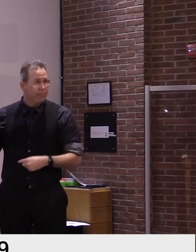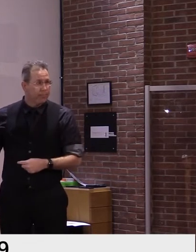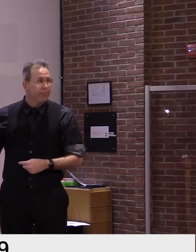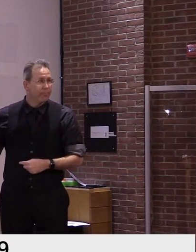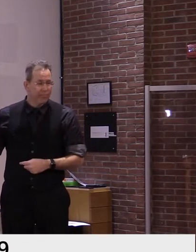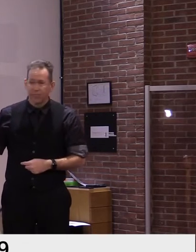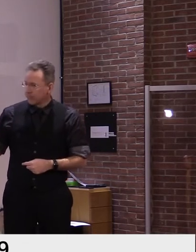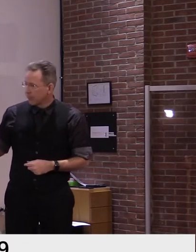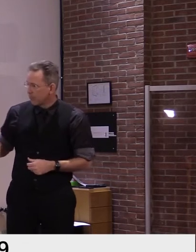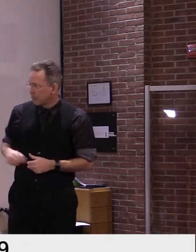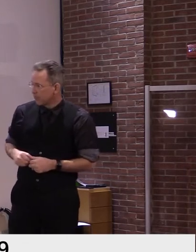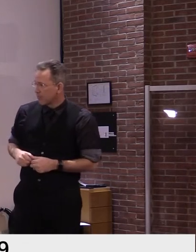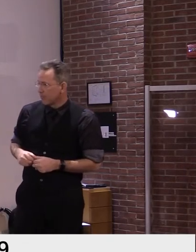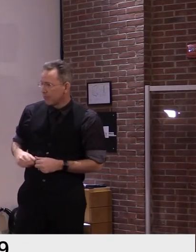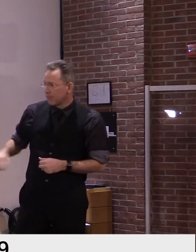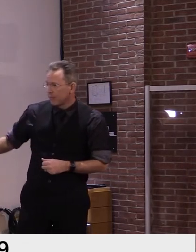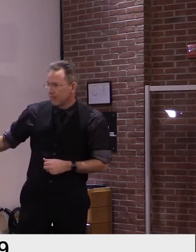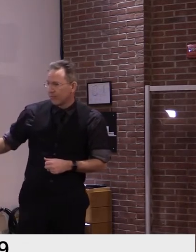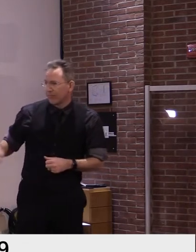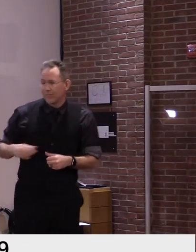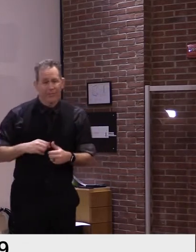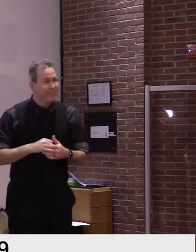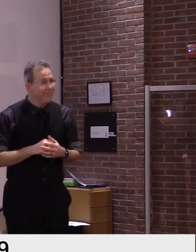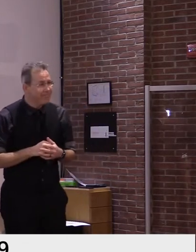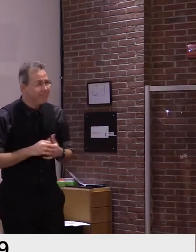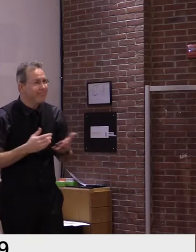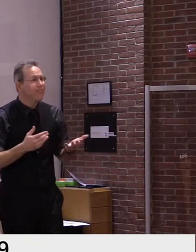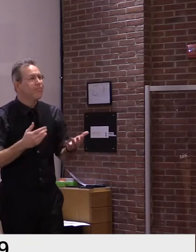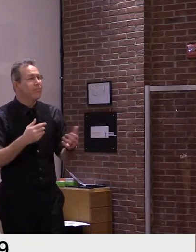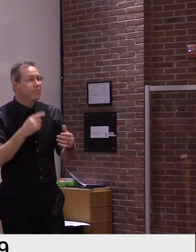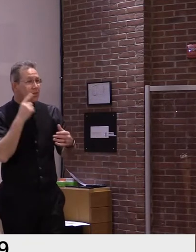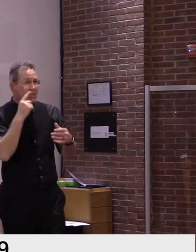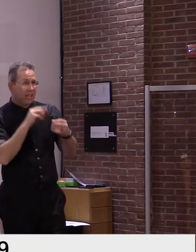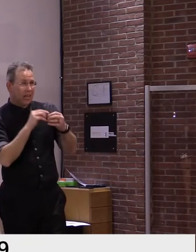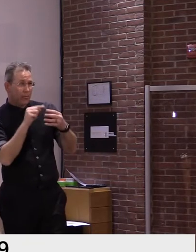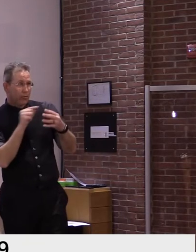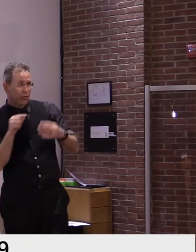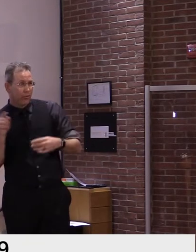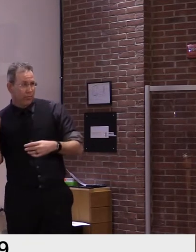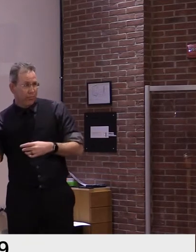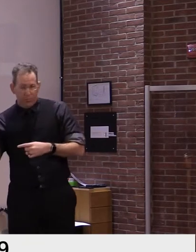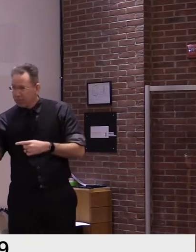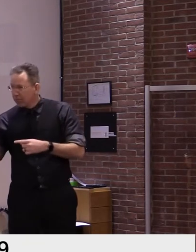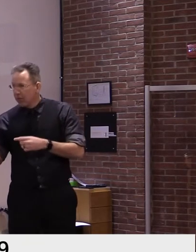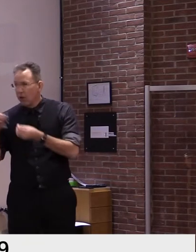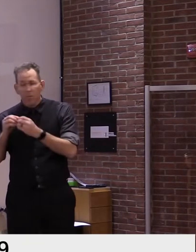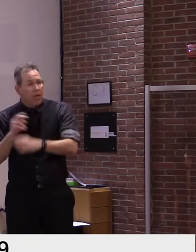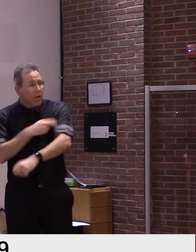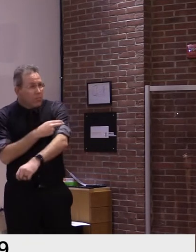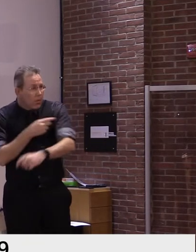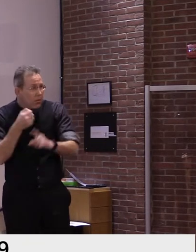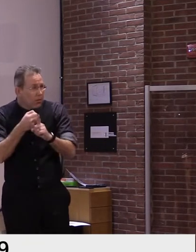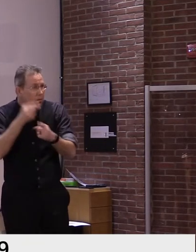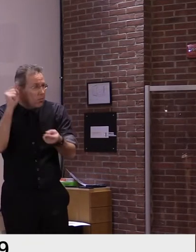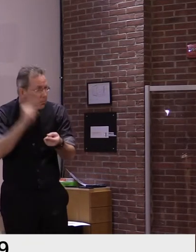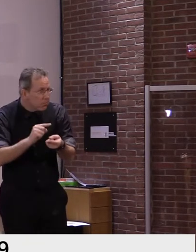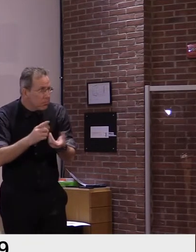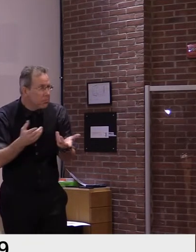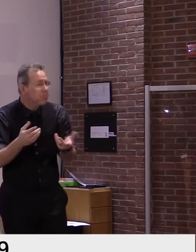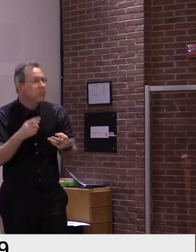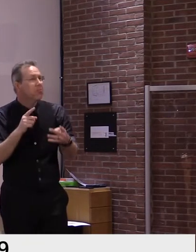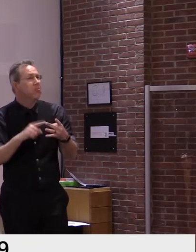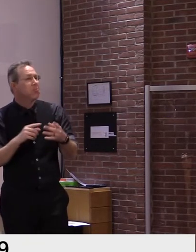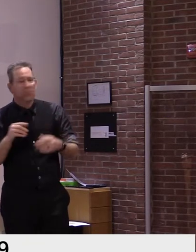most important metrics, hospitalizations and deaths, decreased considerably over this period of time. And just